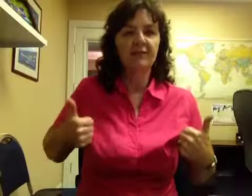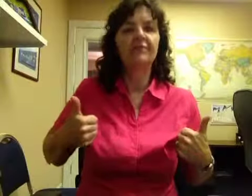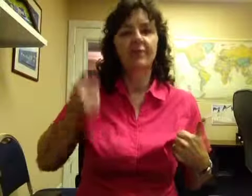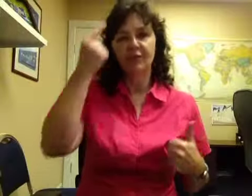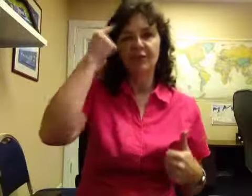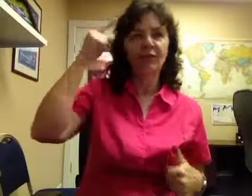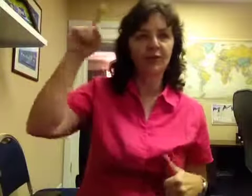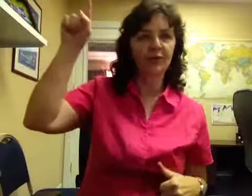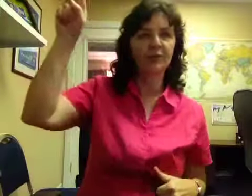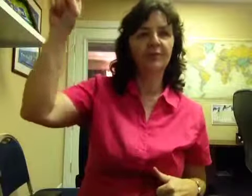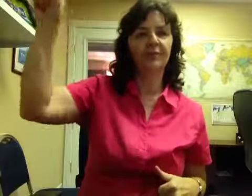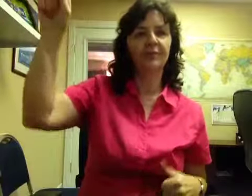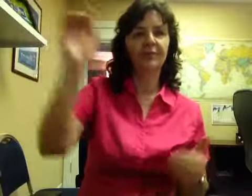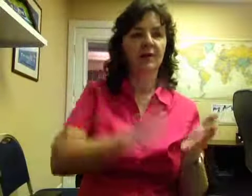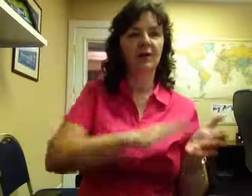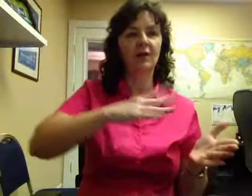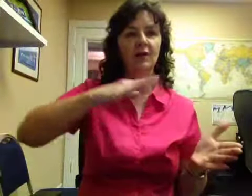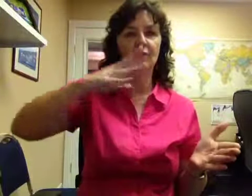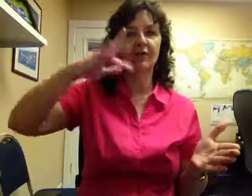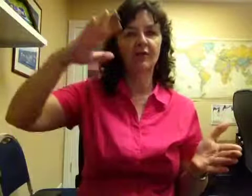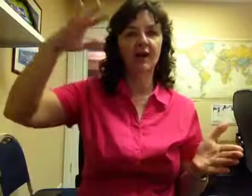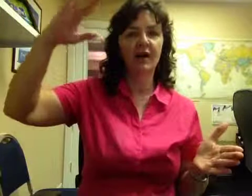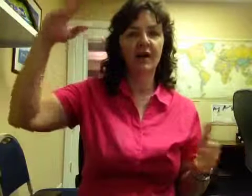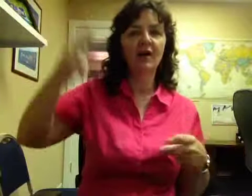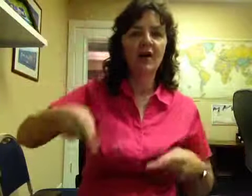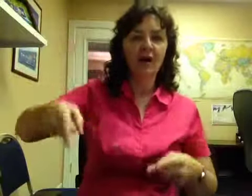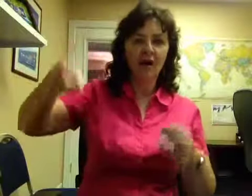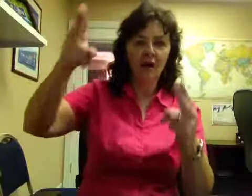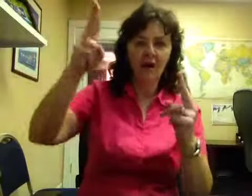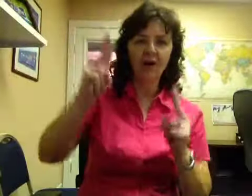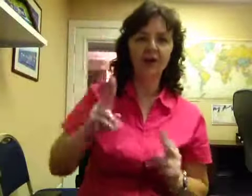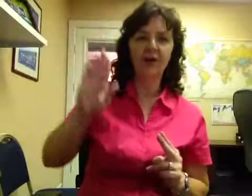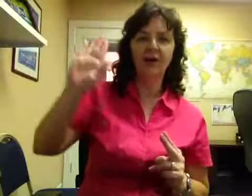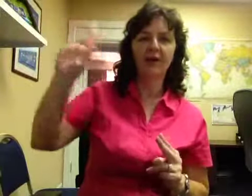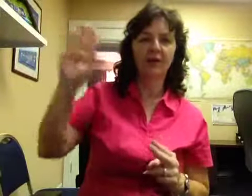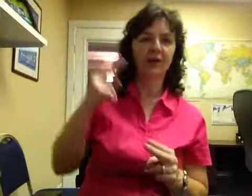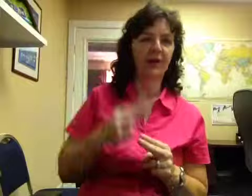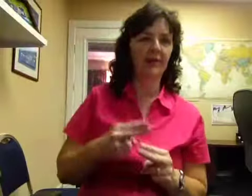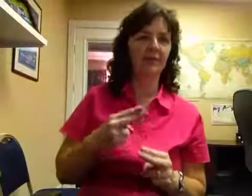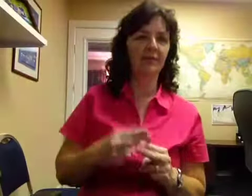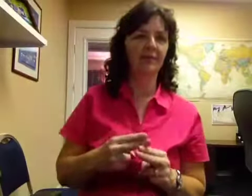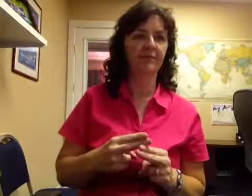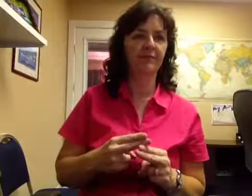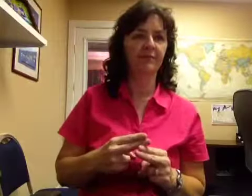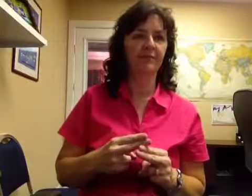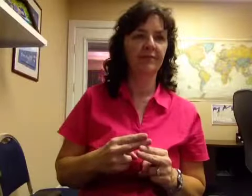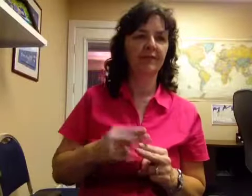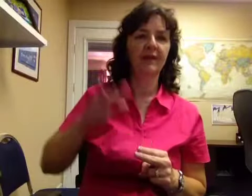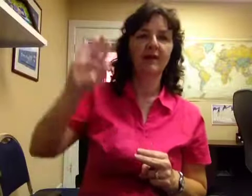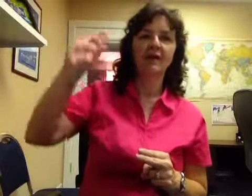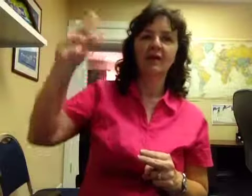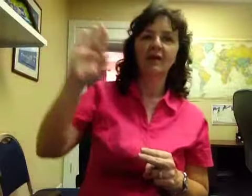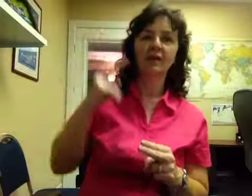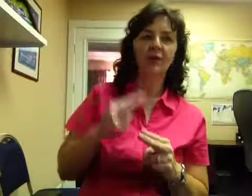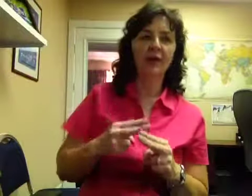Live for you. Glorify, honor your name. Your